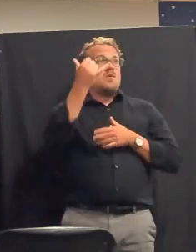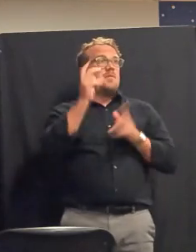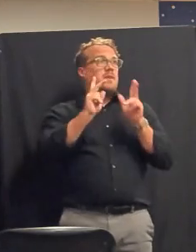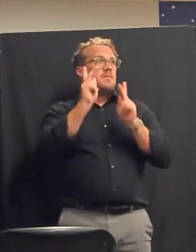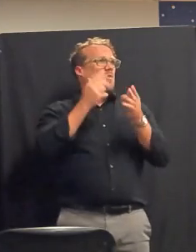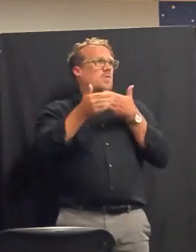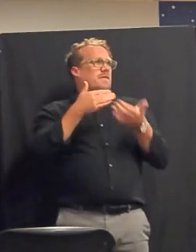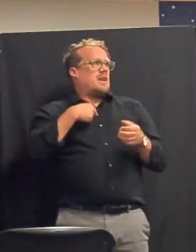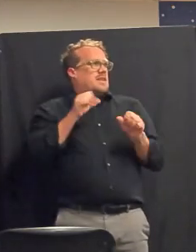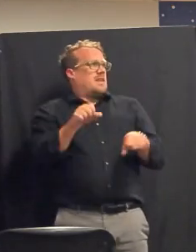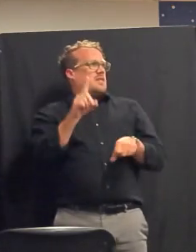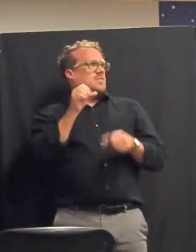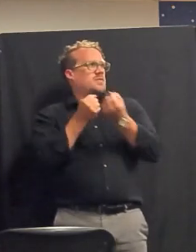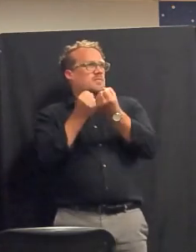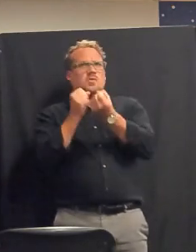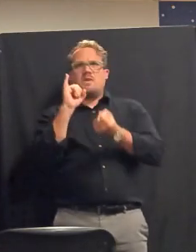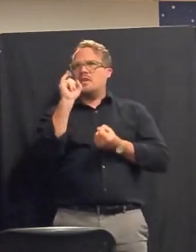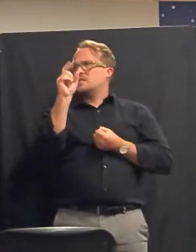do,